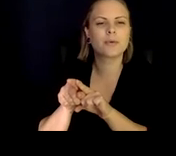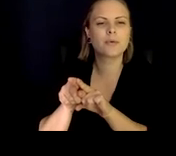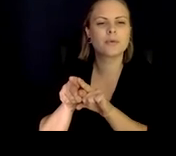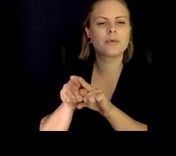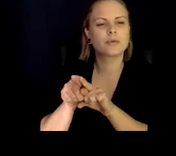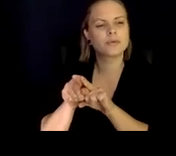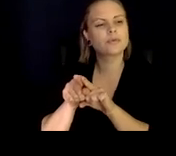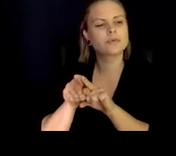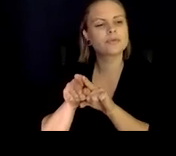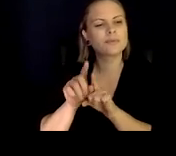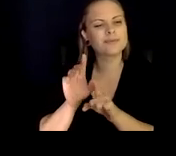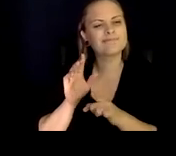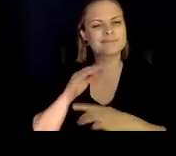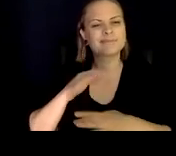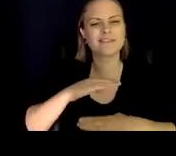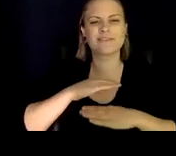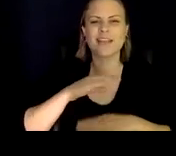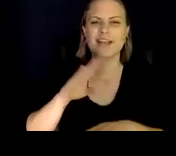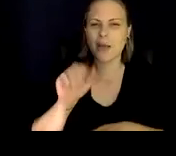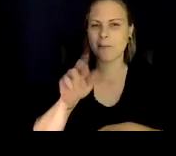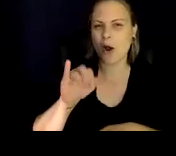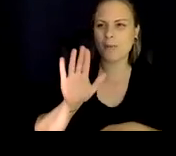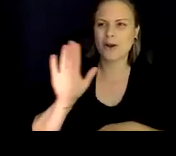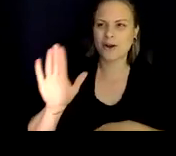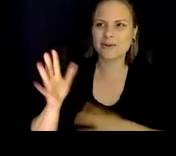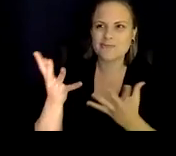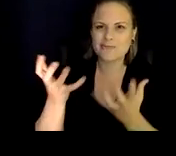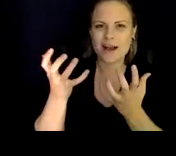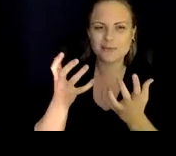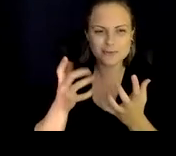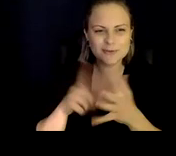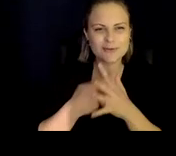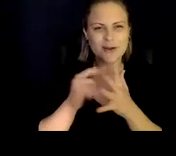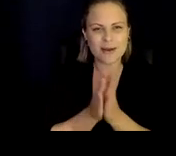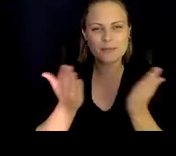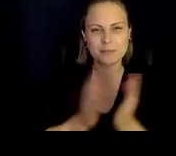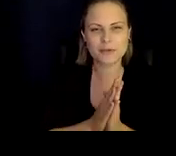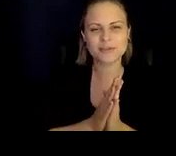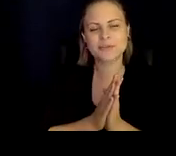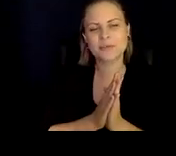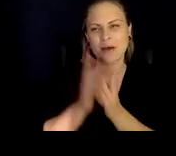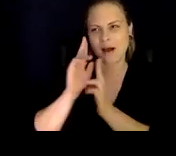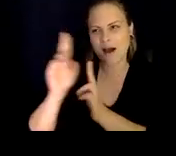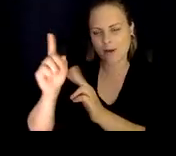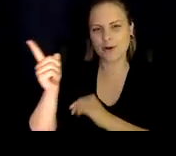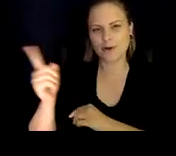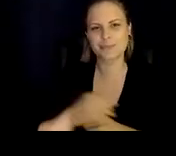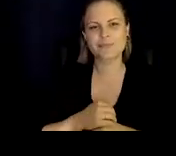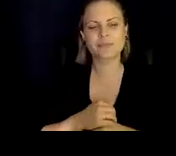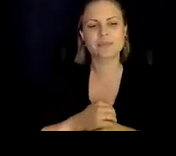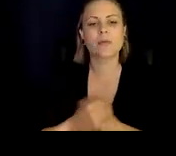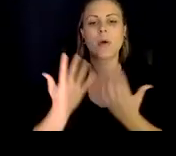fulfilling Barbara's impetus to get it going. So what I'd like to do now is to talk